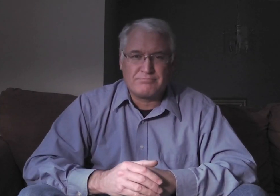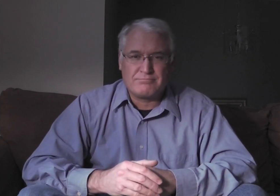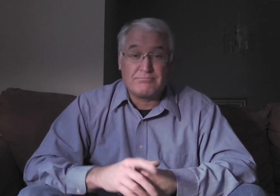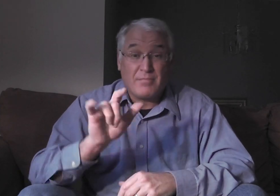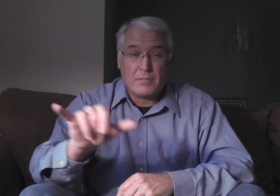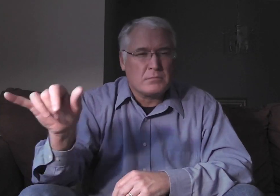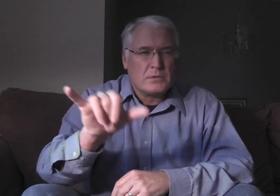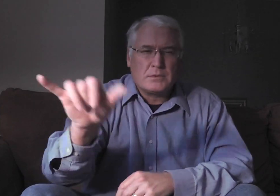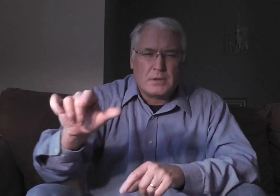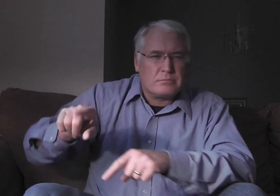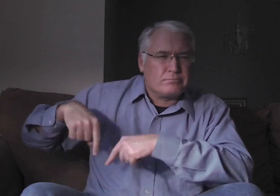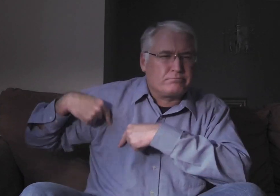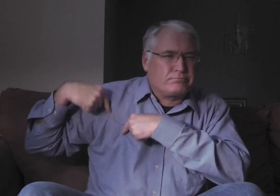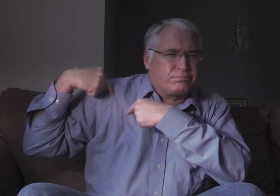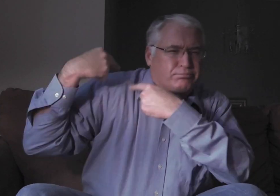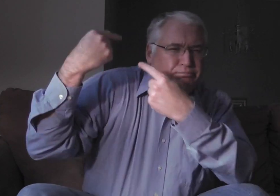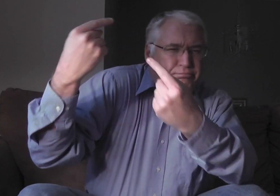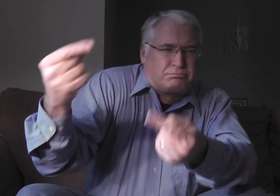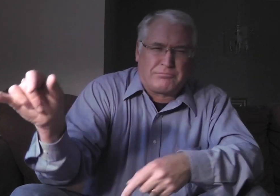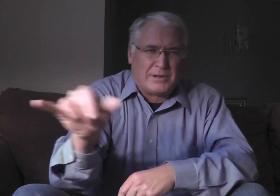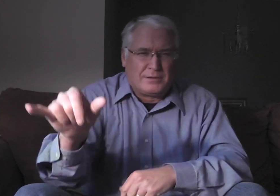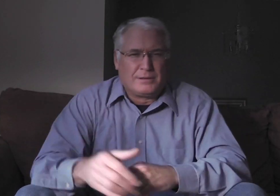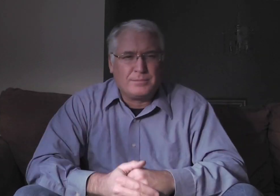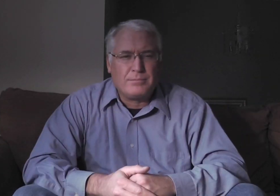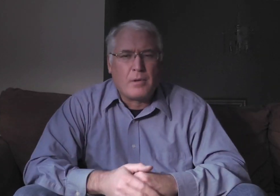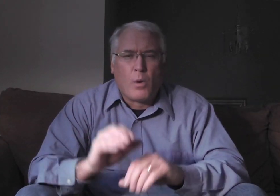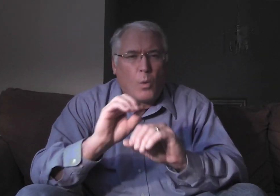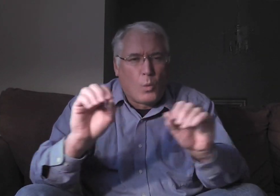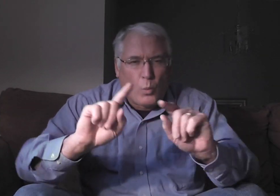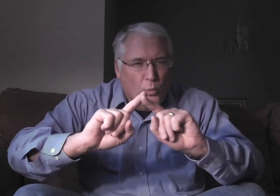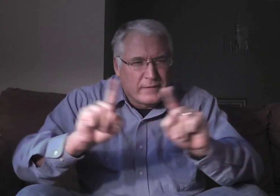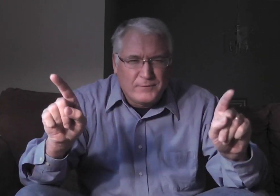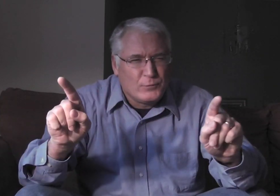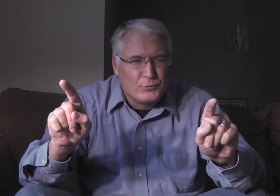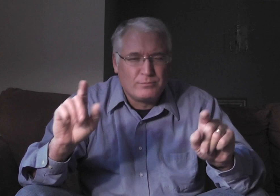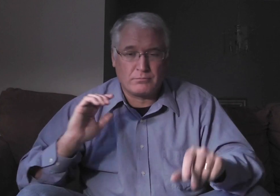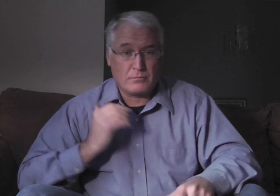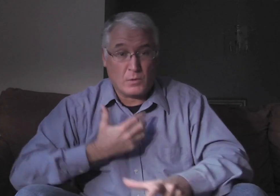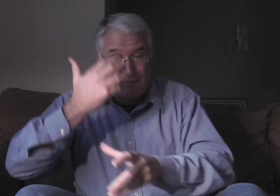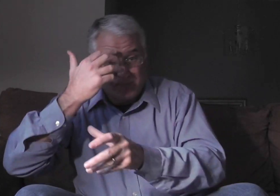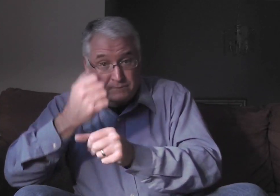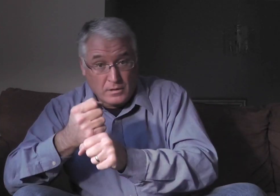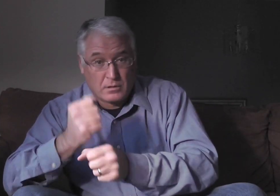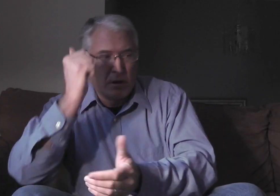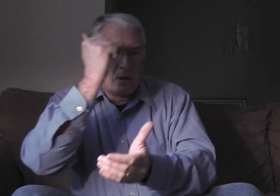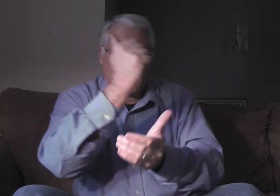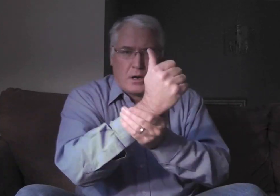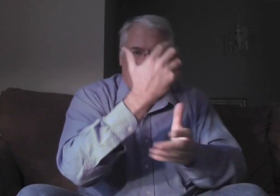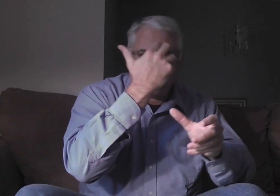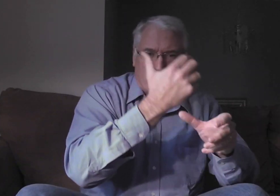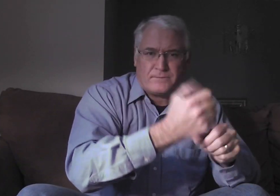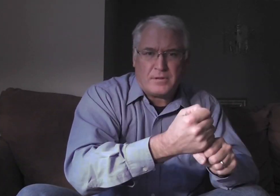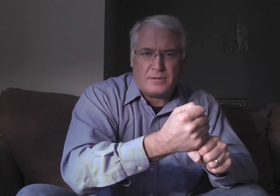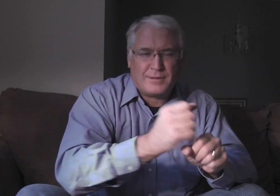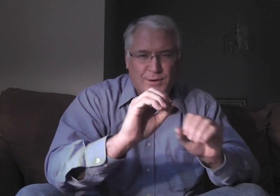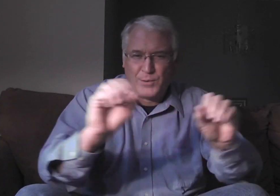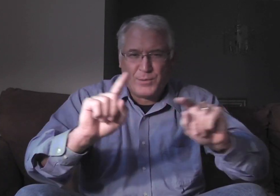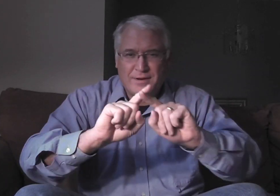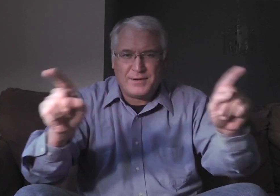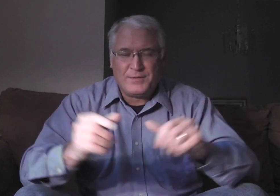God. It's the same as it's always been. There's no difference between our faith and Abraham's